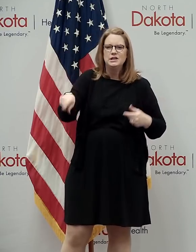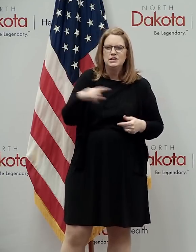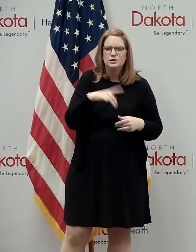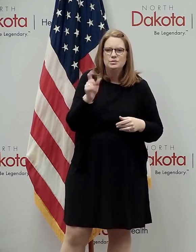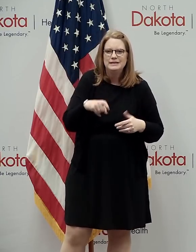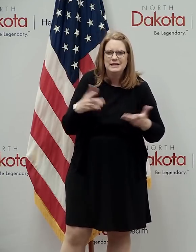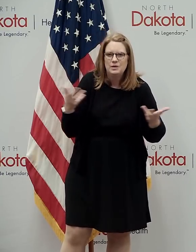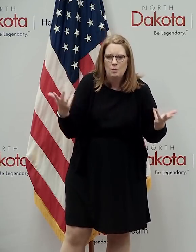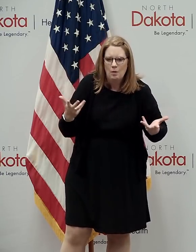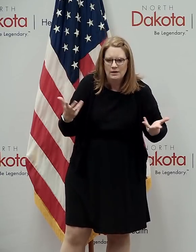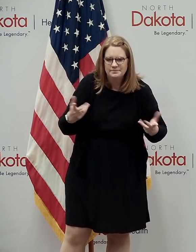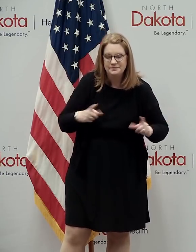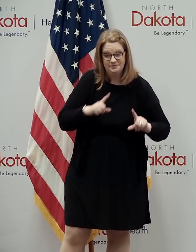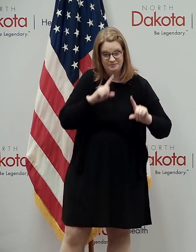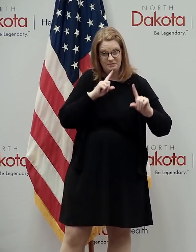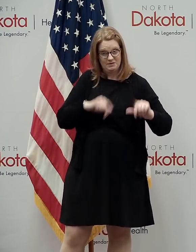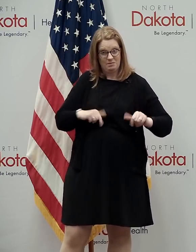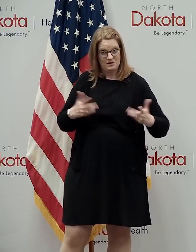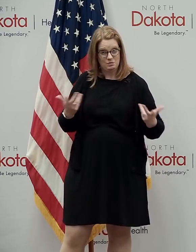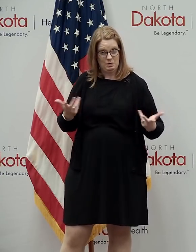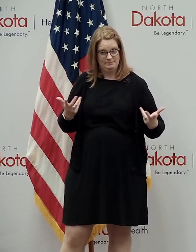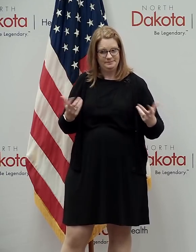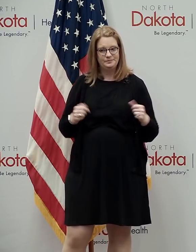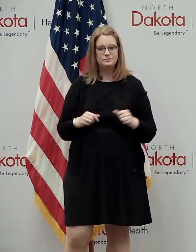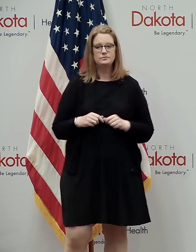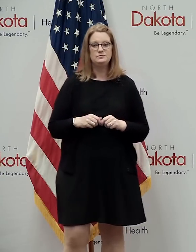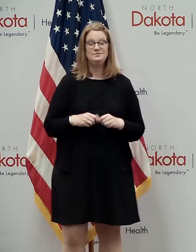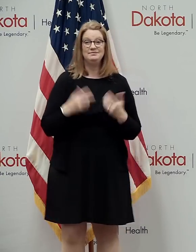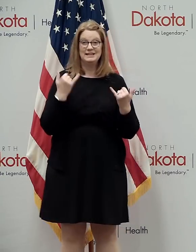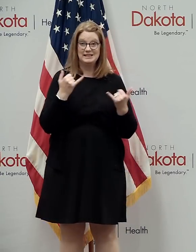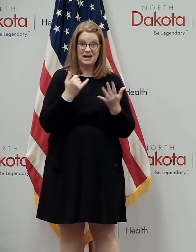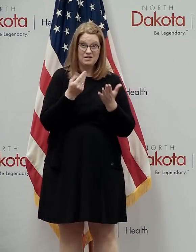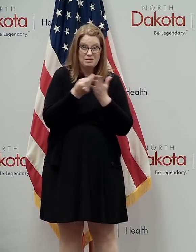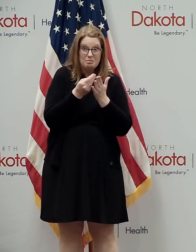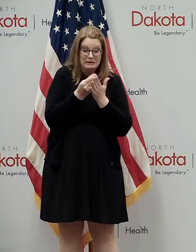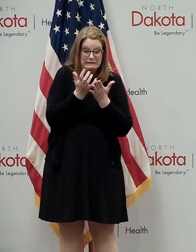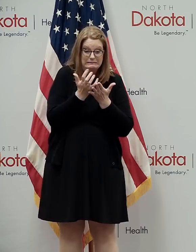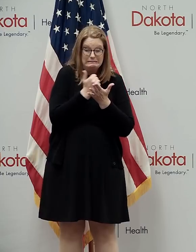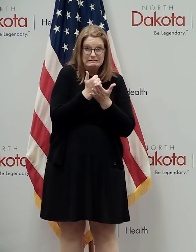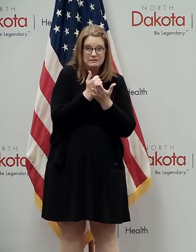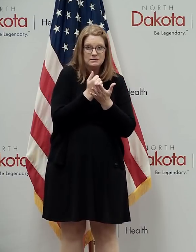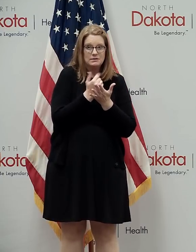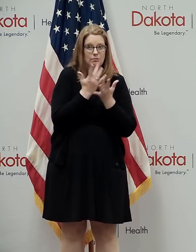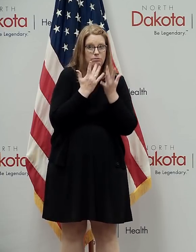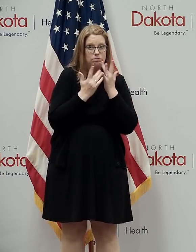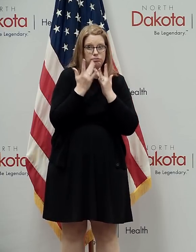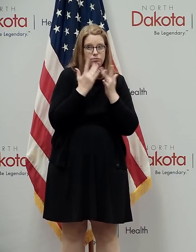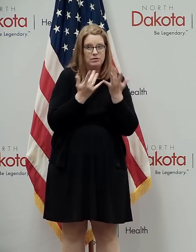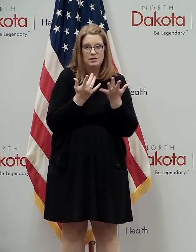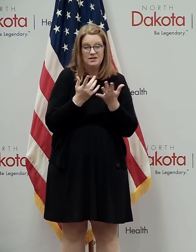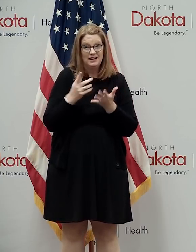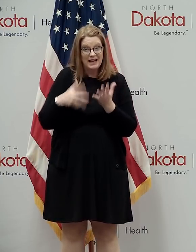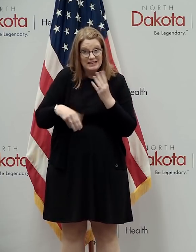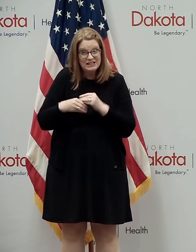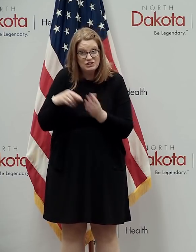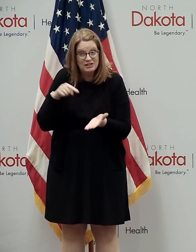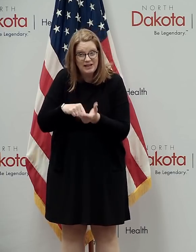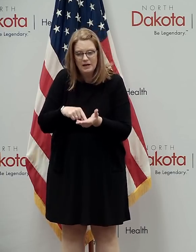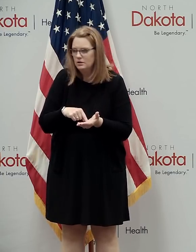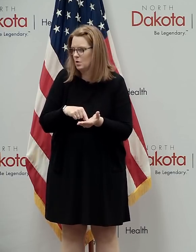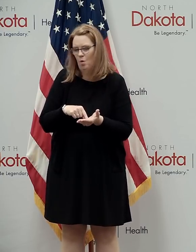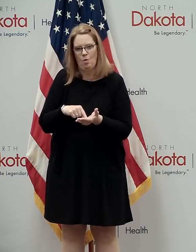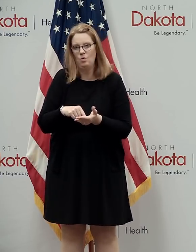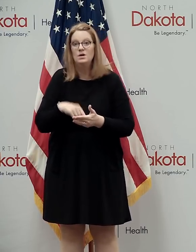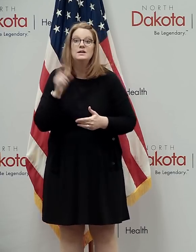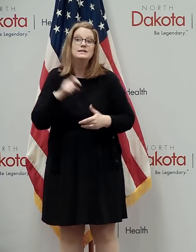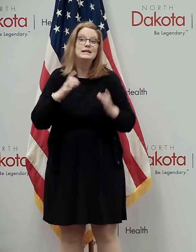need? The response that we heard was this: margins are thin, we don't need additional debt. We need our customers